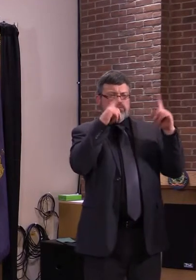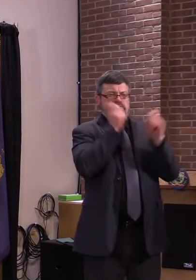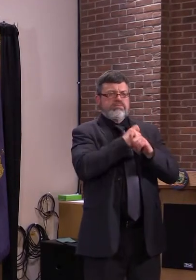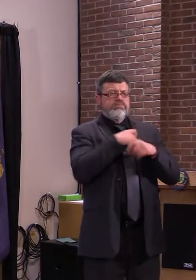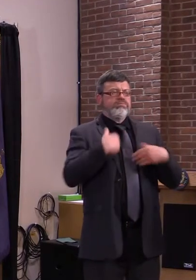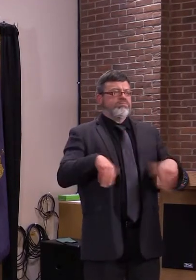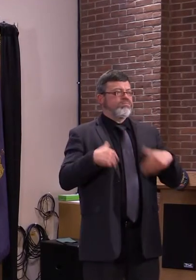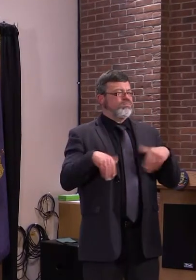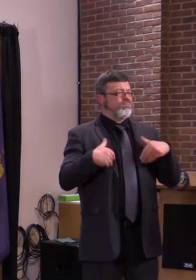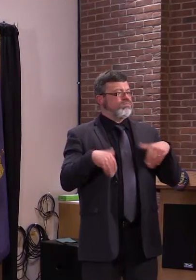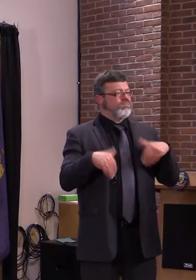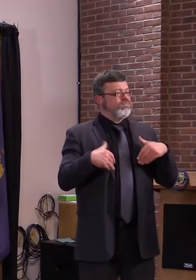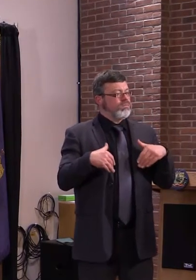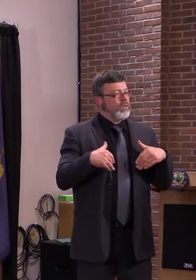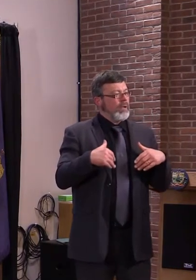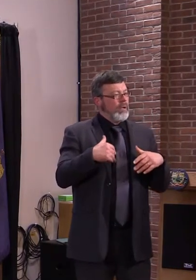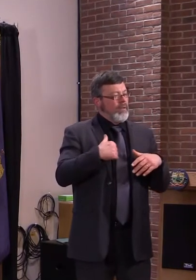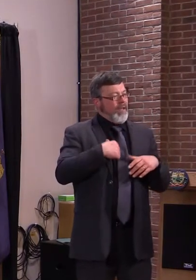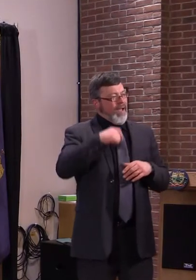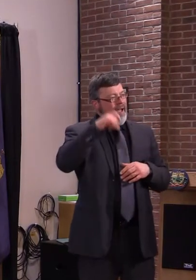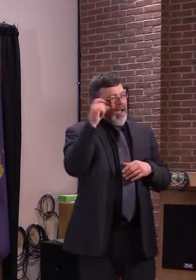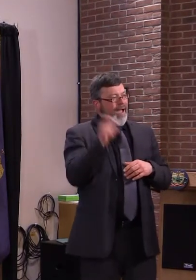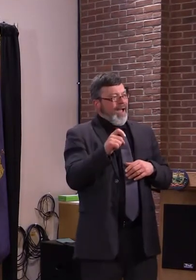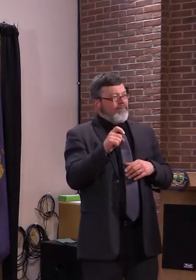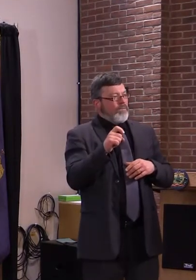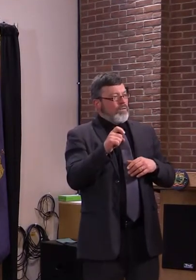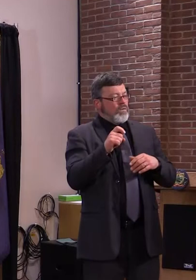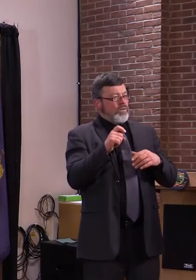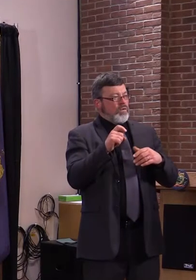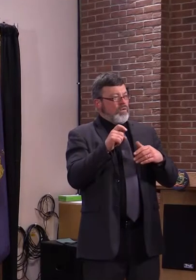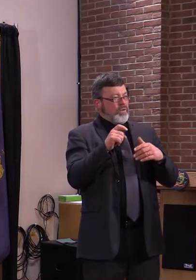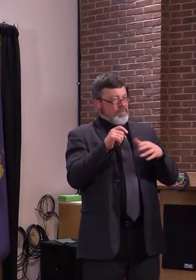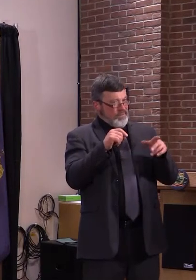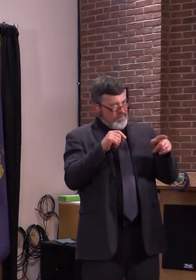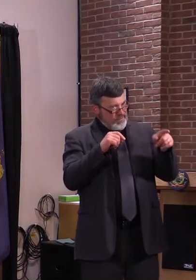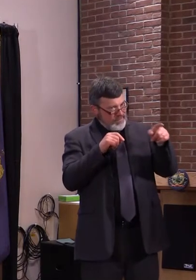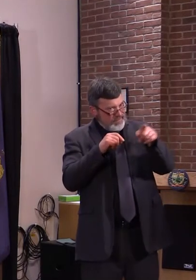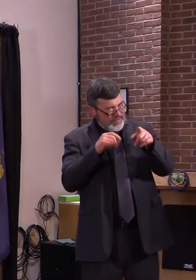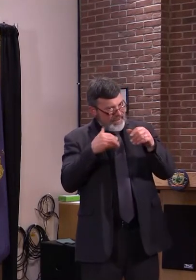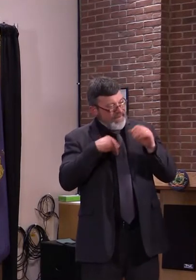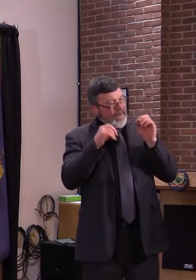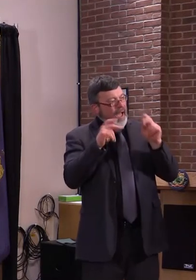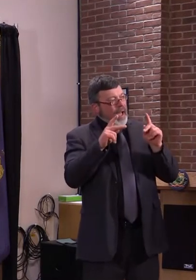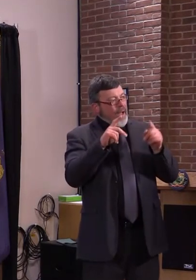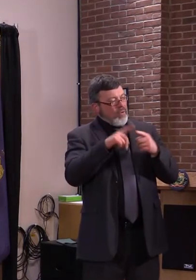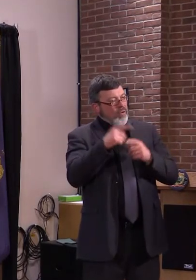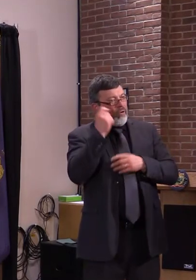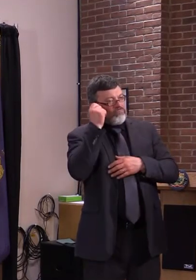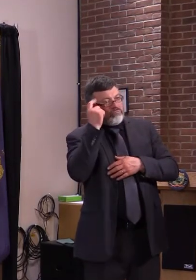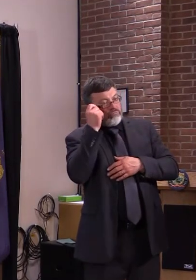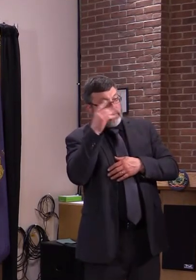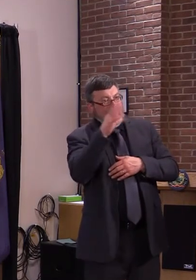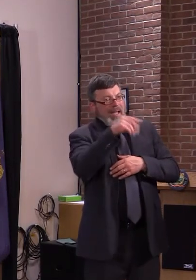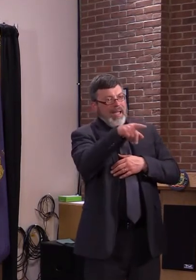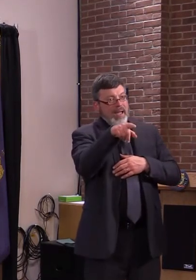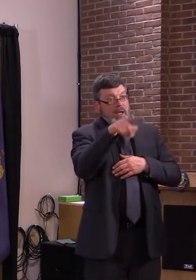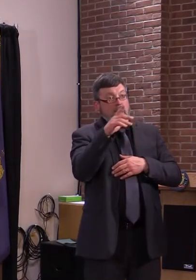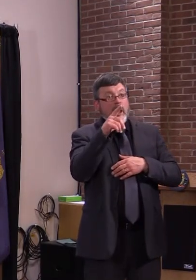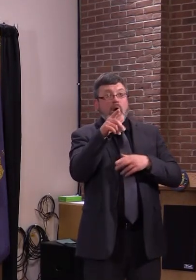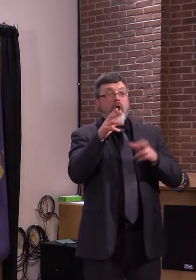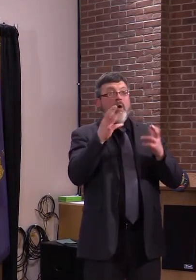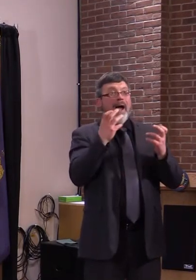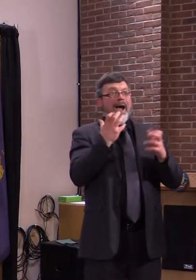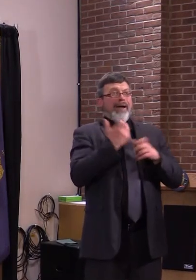not providing an opportunity for people to get guns when they shouldn't have them. So if they're on, if there's